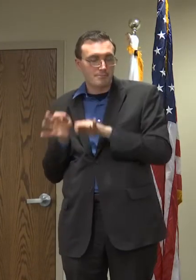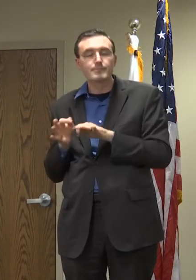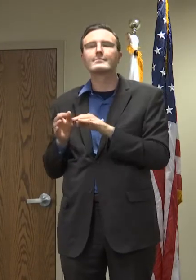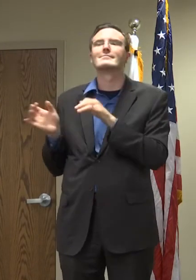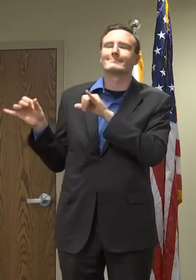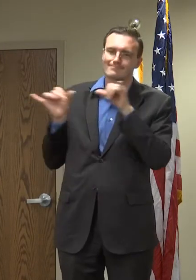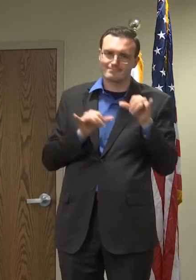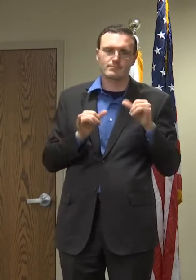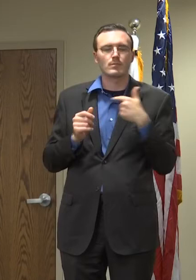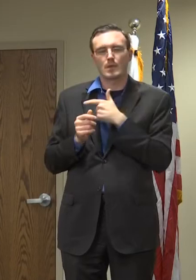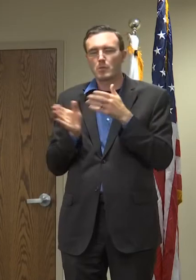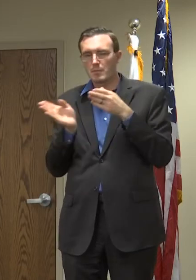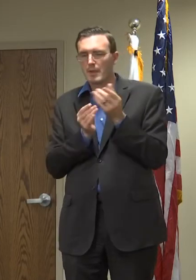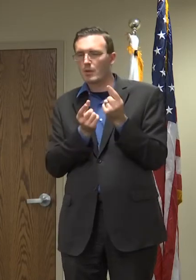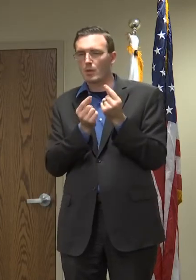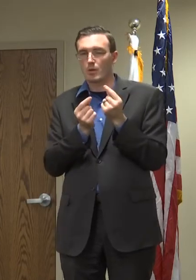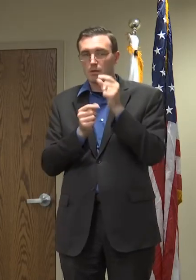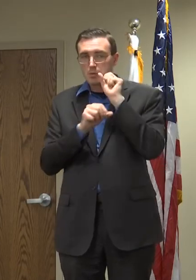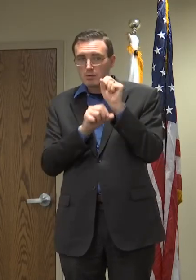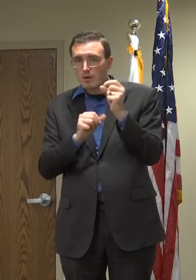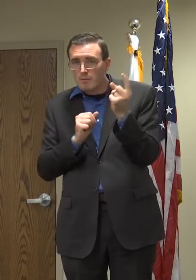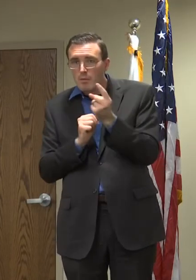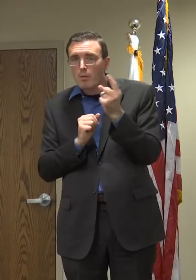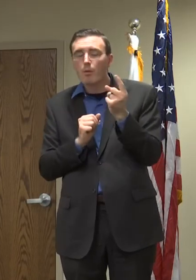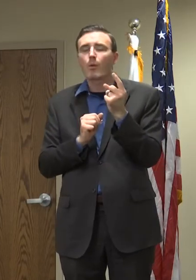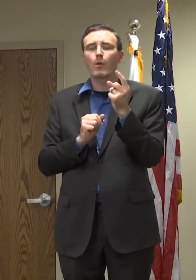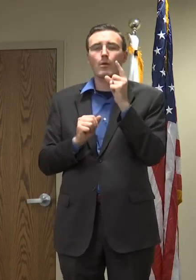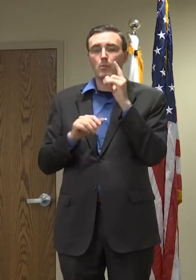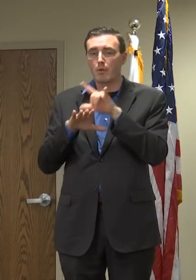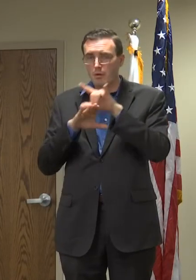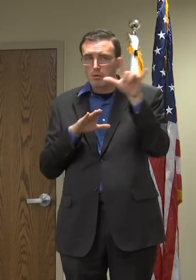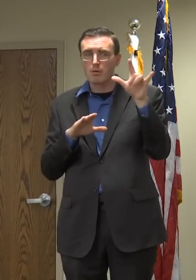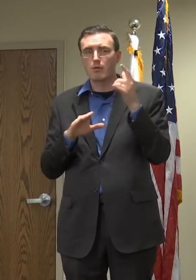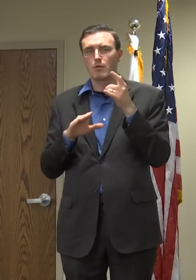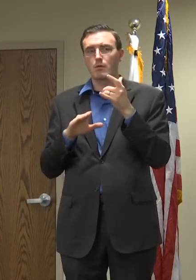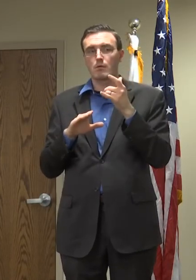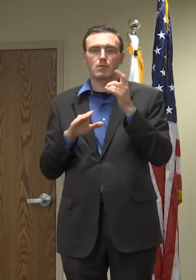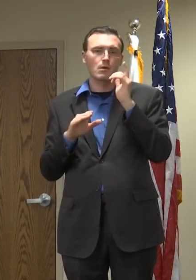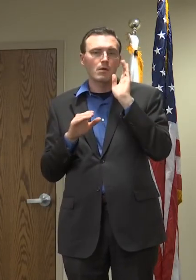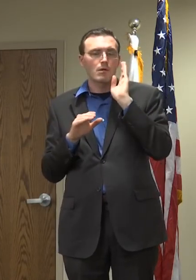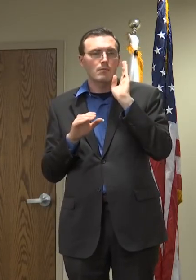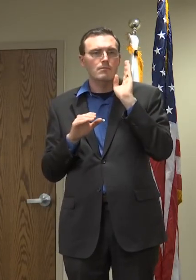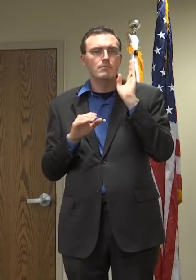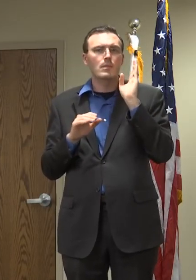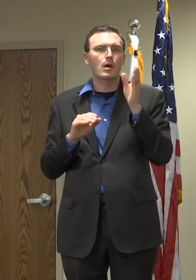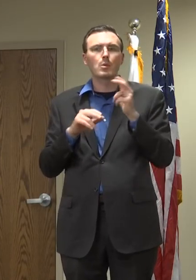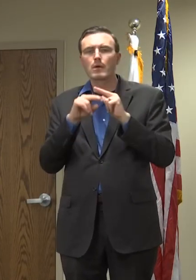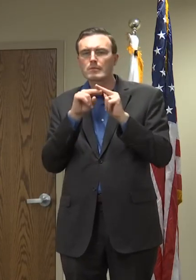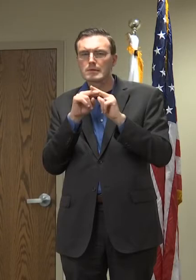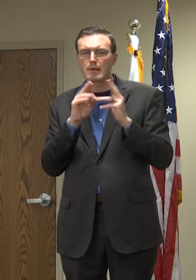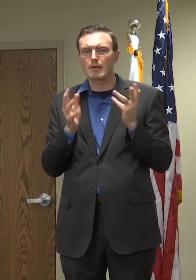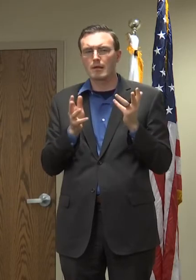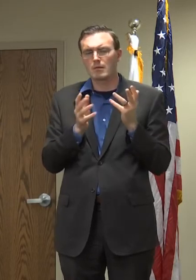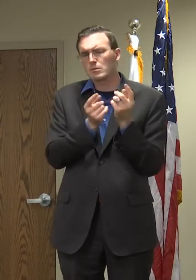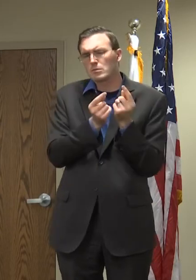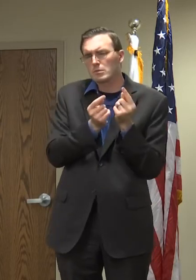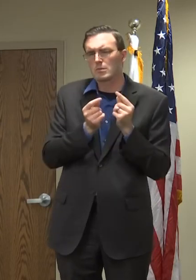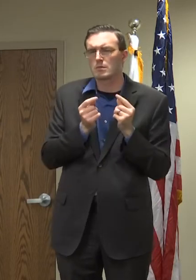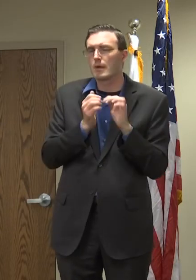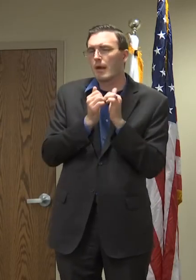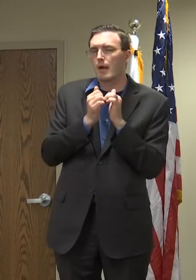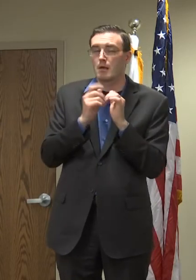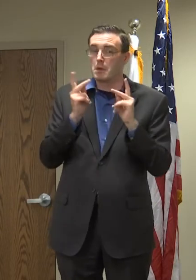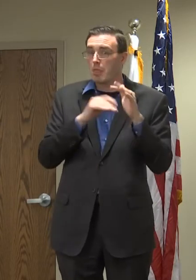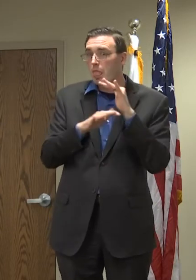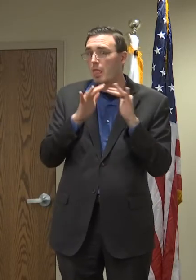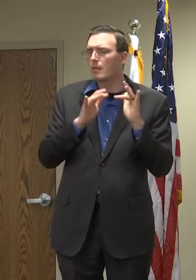public conveyance? Are you driving your own car? Where are you staying? Who's coming with you? Are you going by yourself, or are you